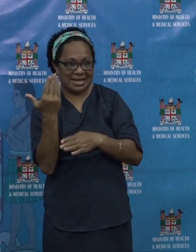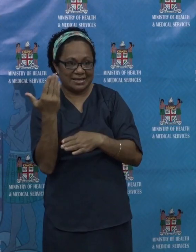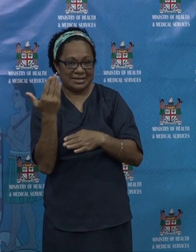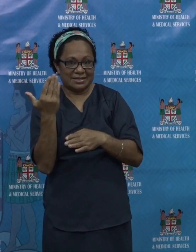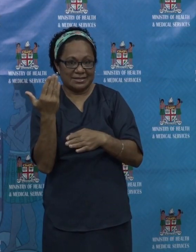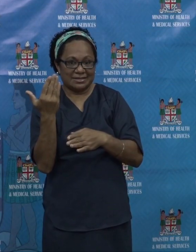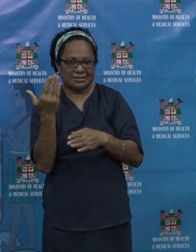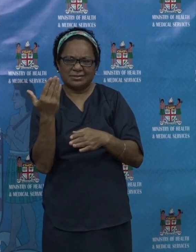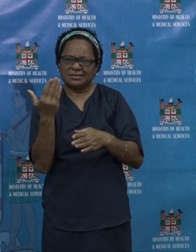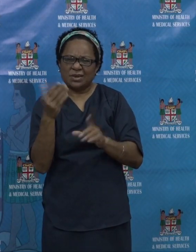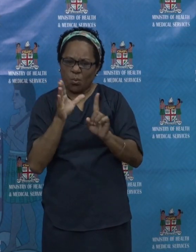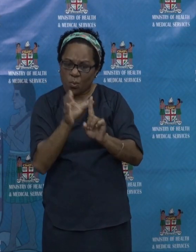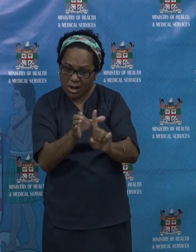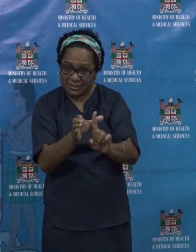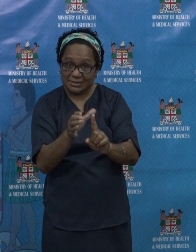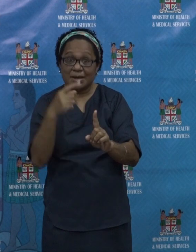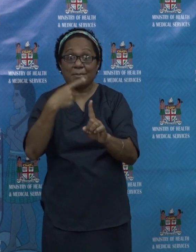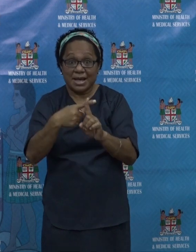vaccine.